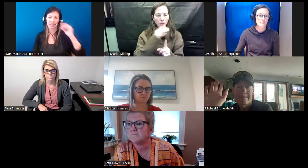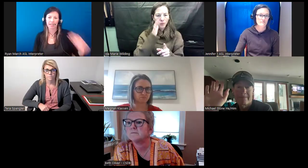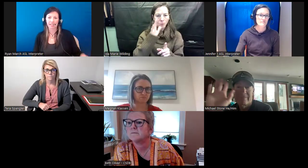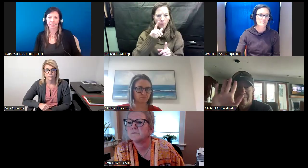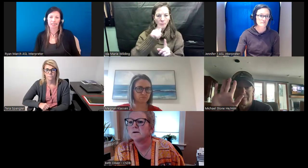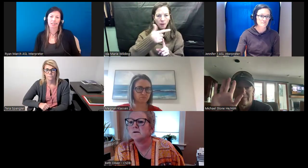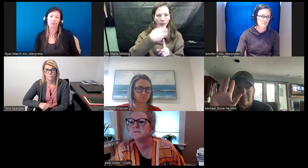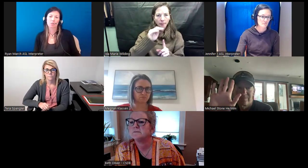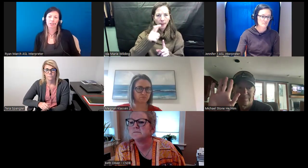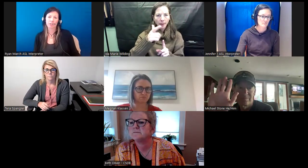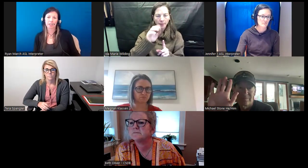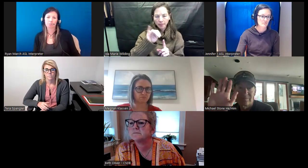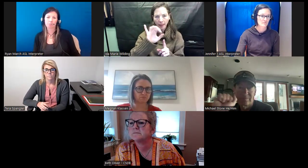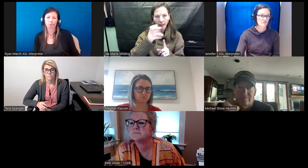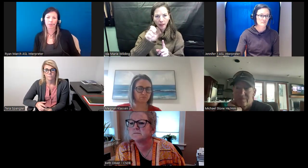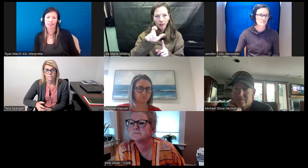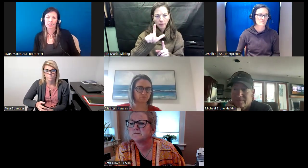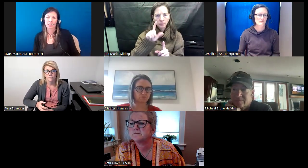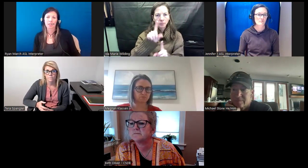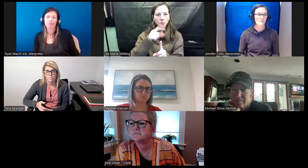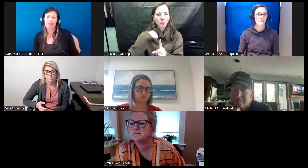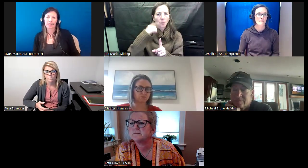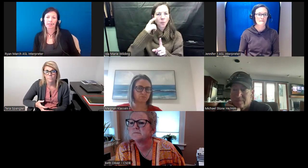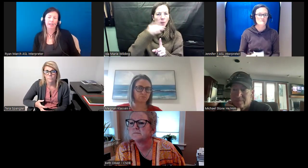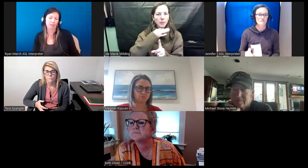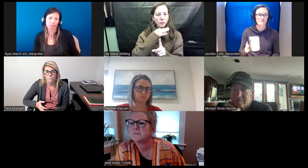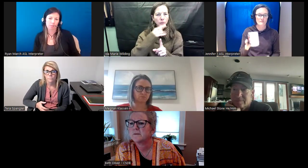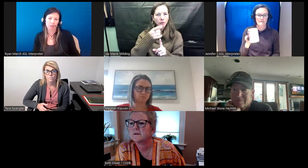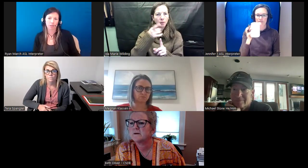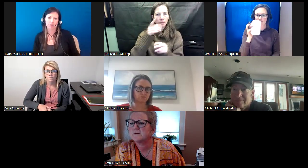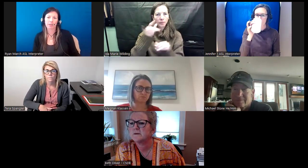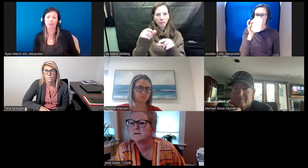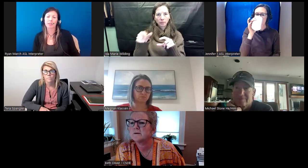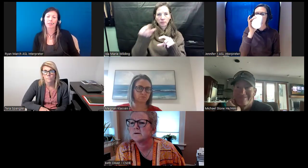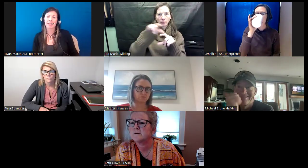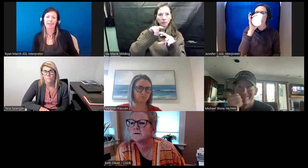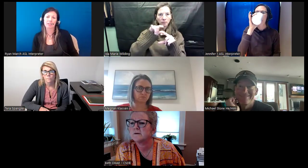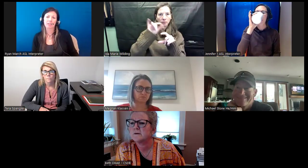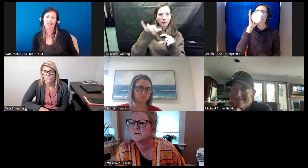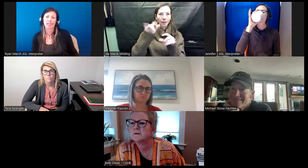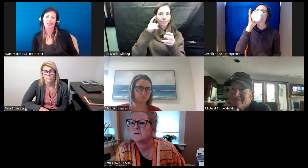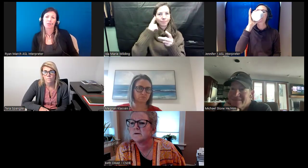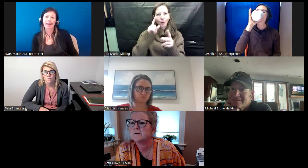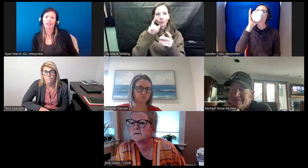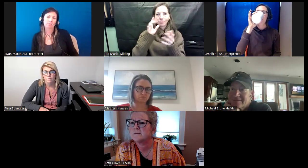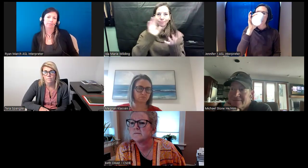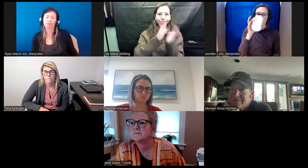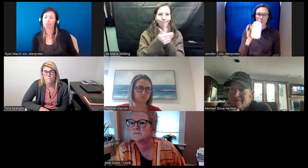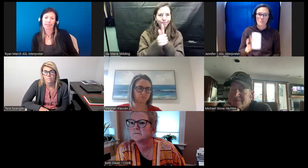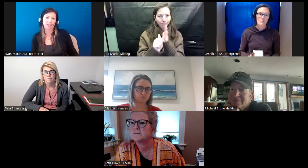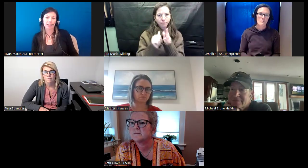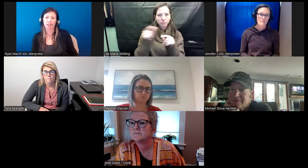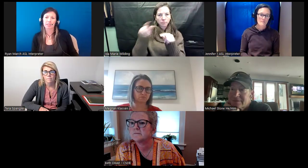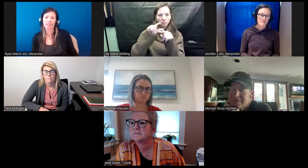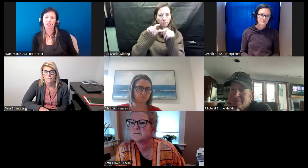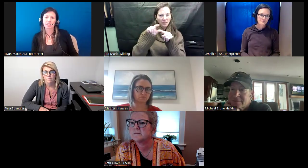This is Ida. So I'm wondering, yes, and then I'll turn over to you, Michael, but let me ask, so that